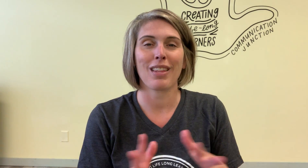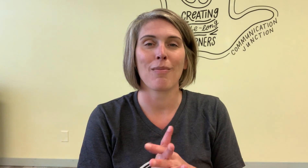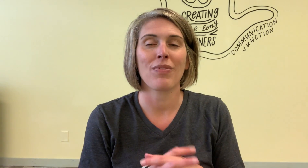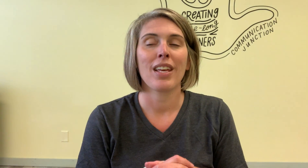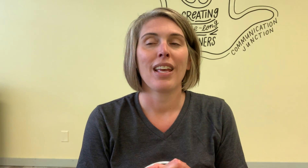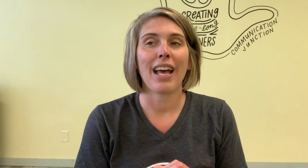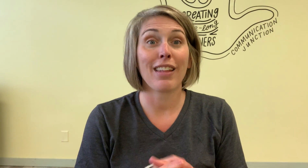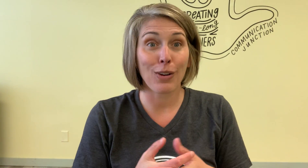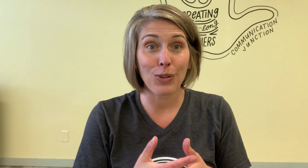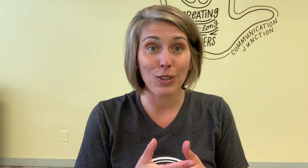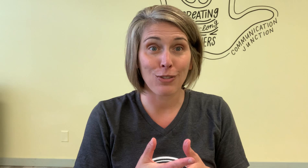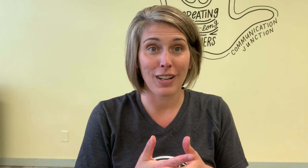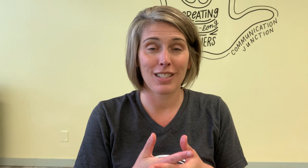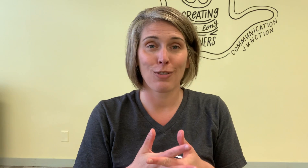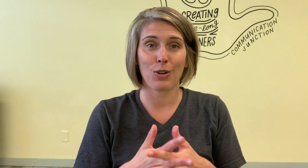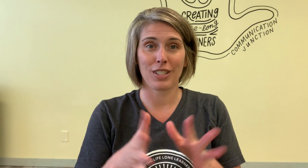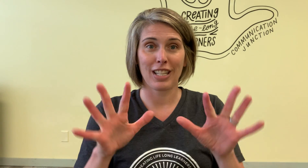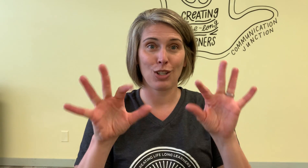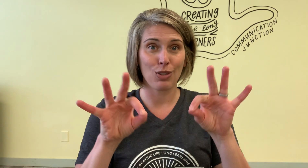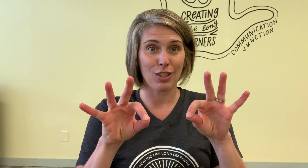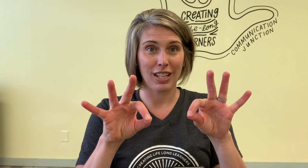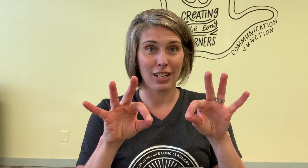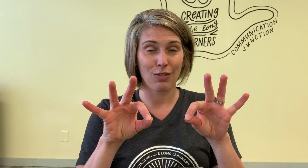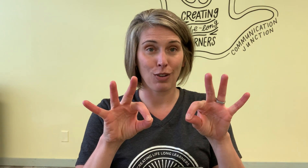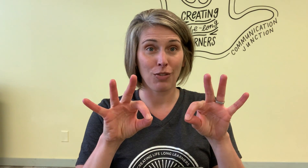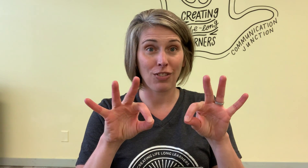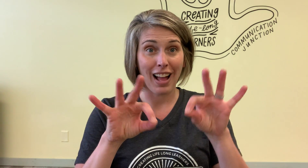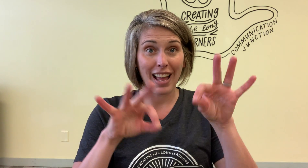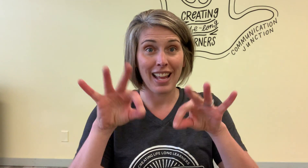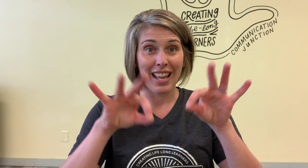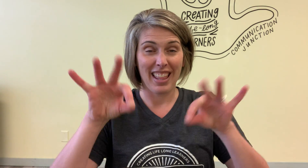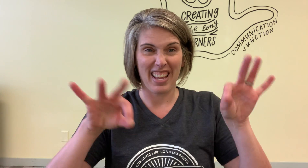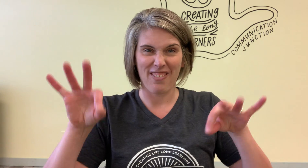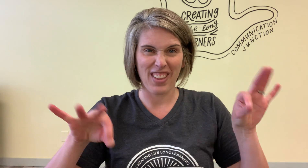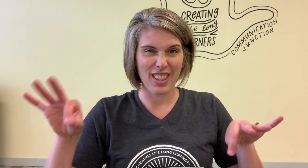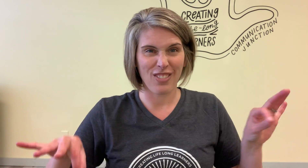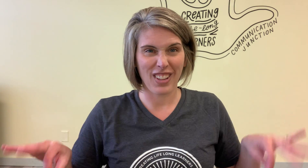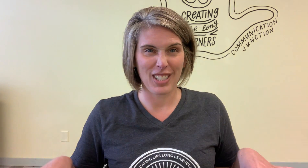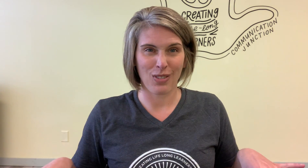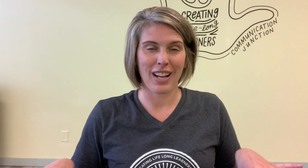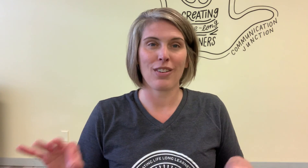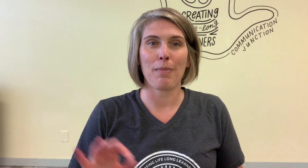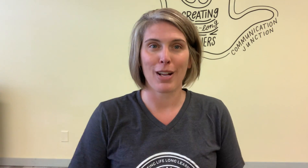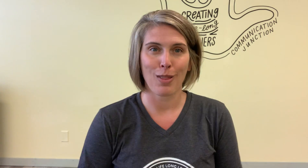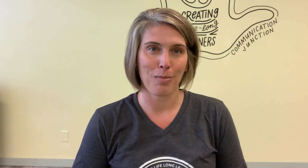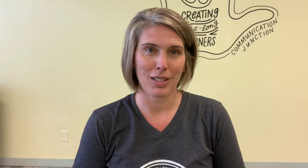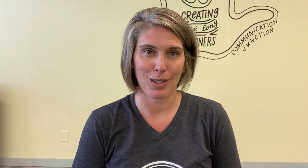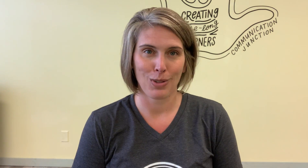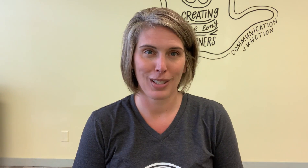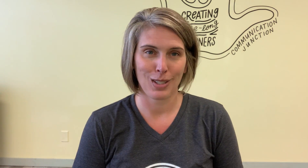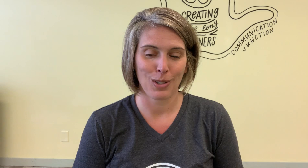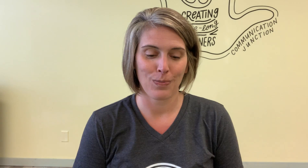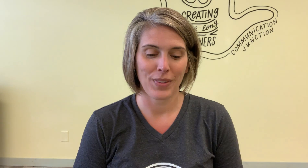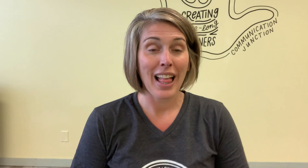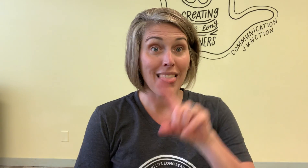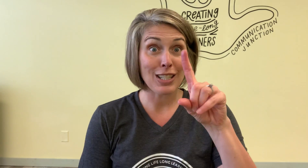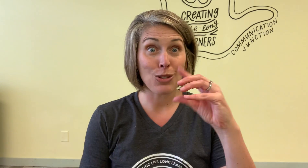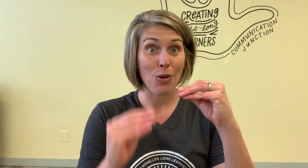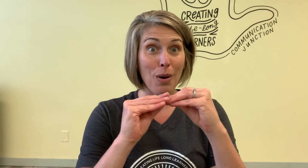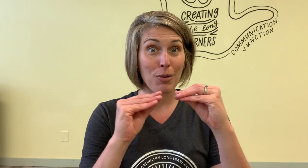them. And then our older friends, of course, can use our signs for fly, and they can fly their flies around and make all the buzzing noises too. Let's do it one more